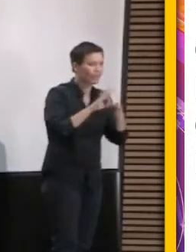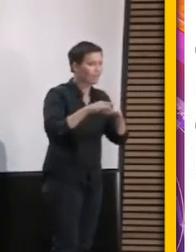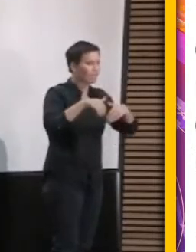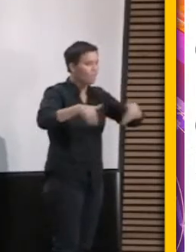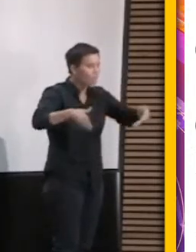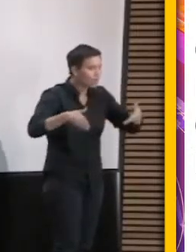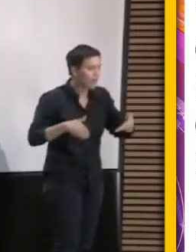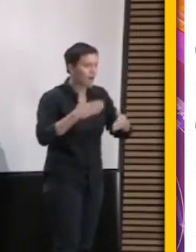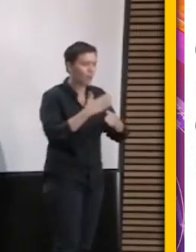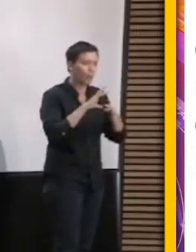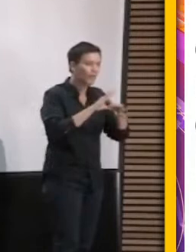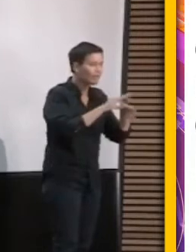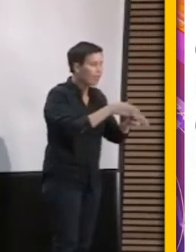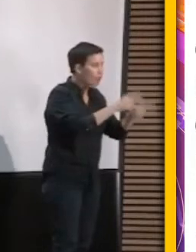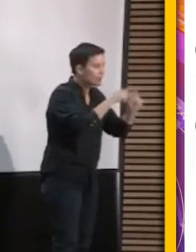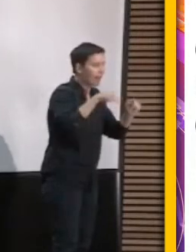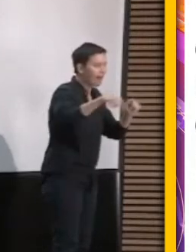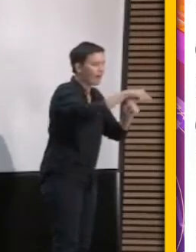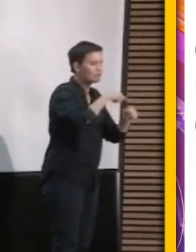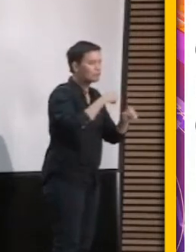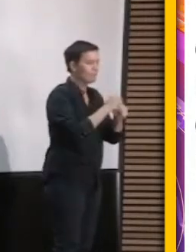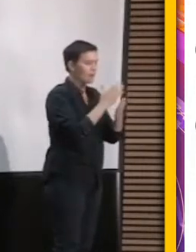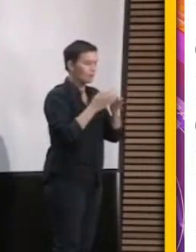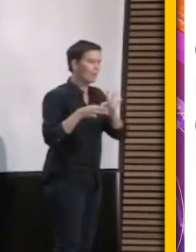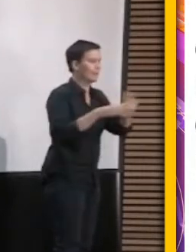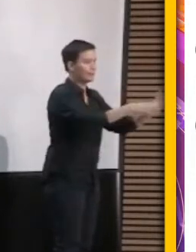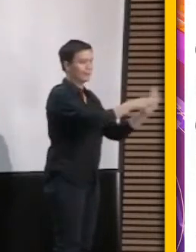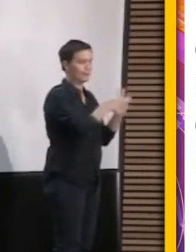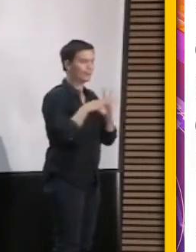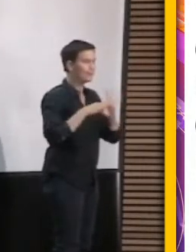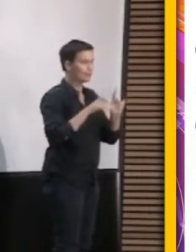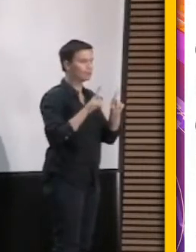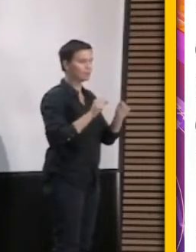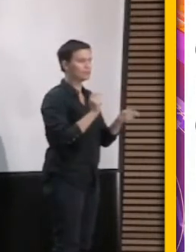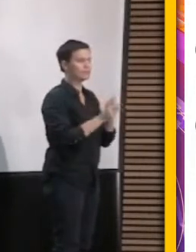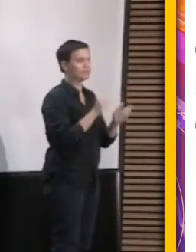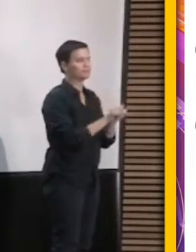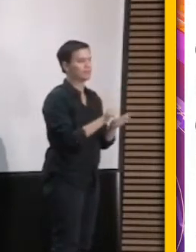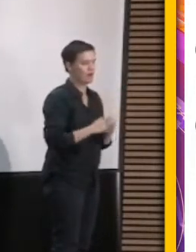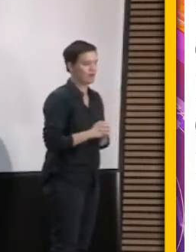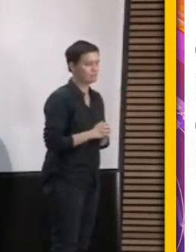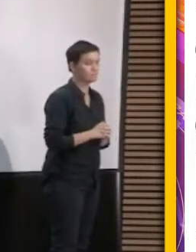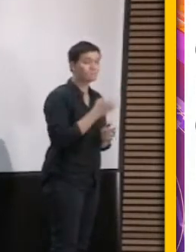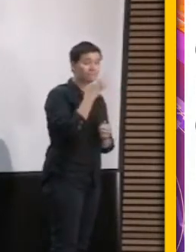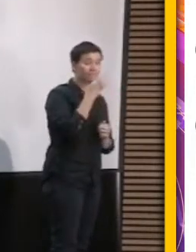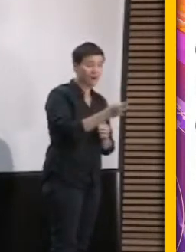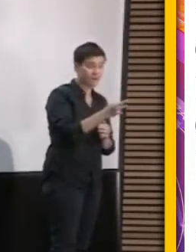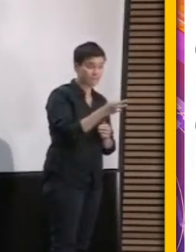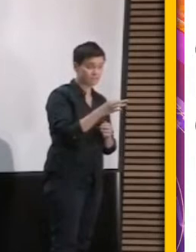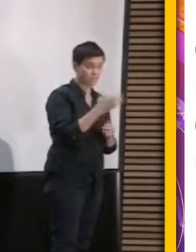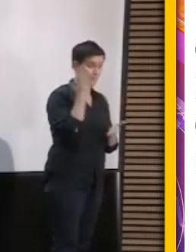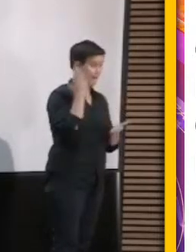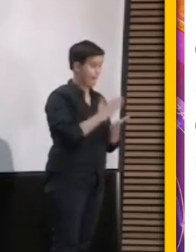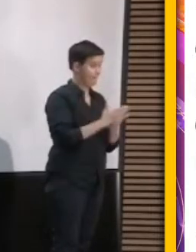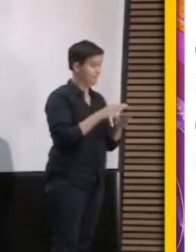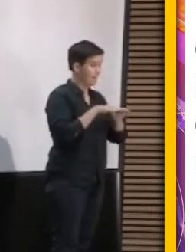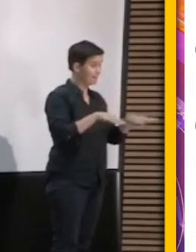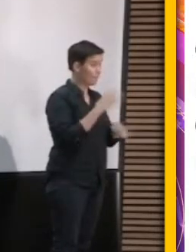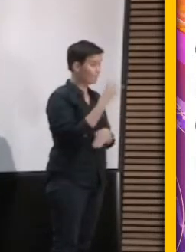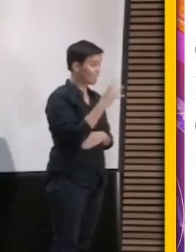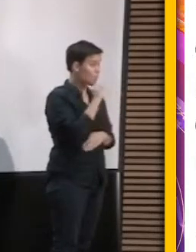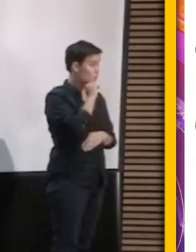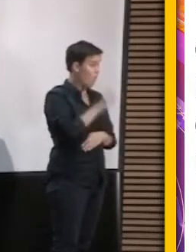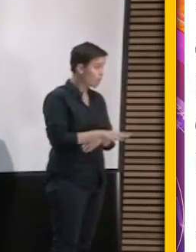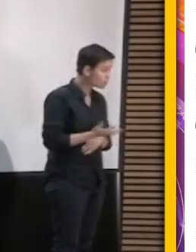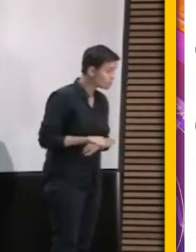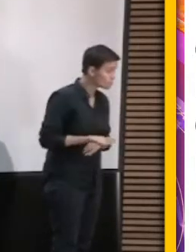what is a significant job. Can you roll out a move to level 4, and could one or other of you please elaborate on